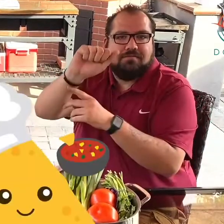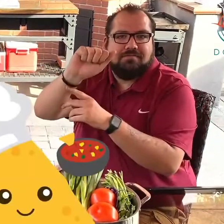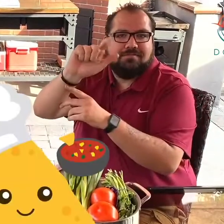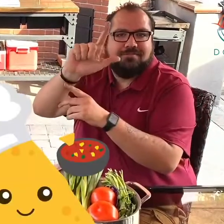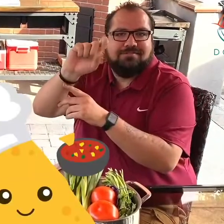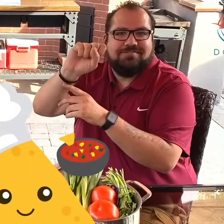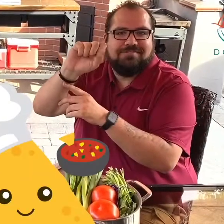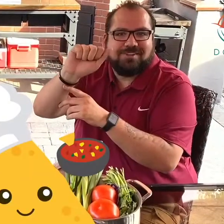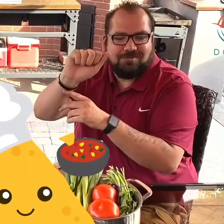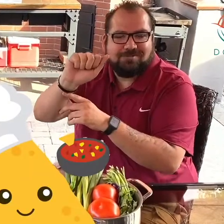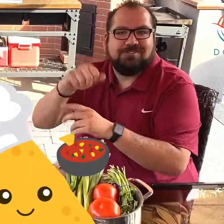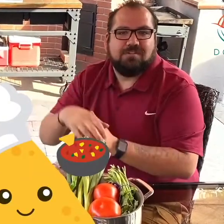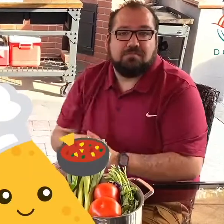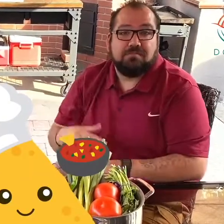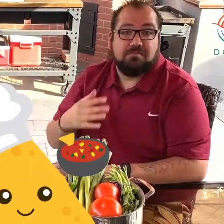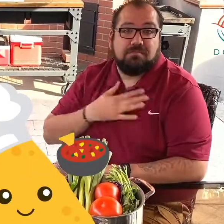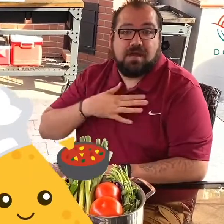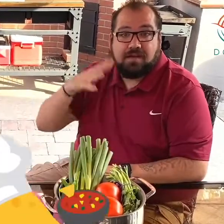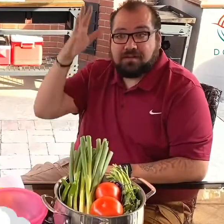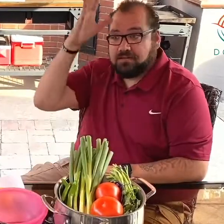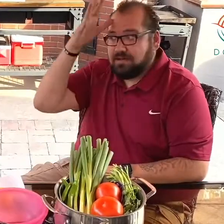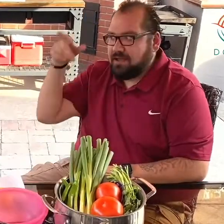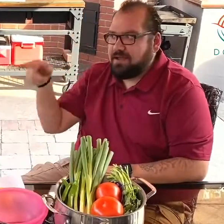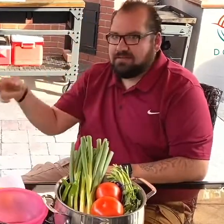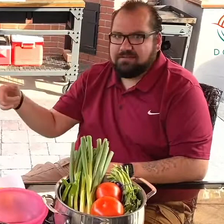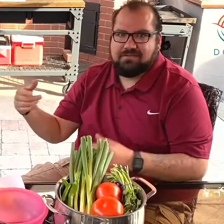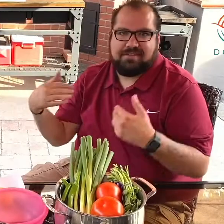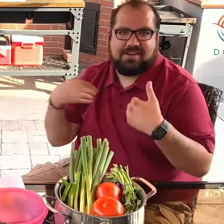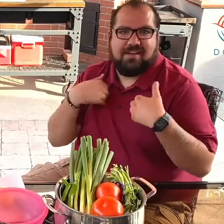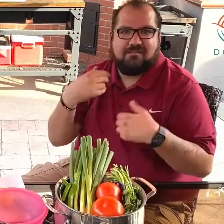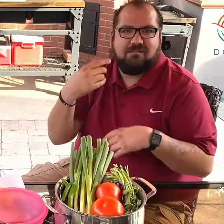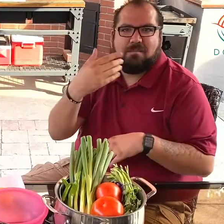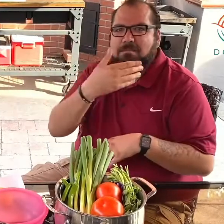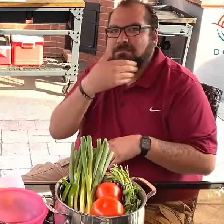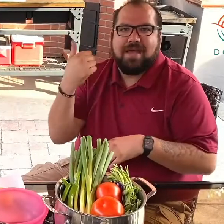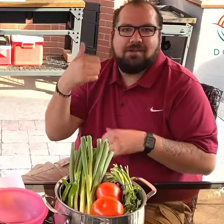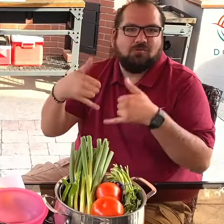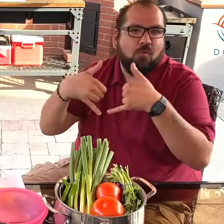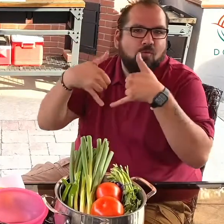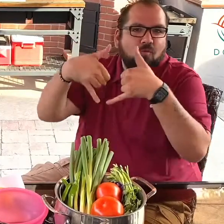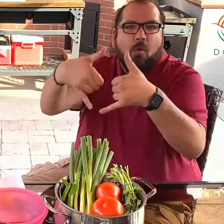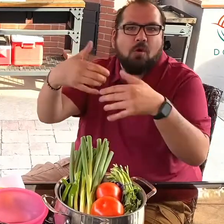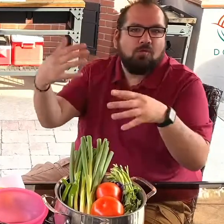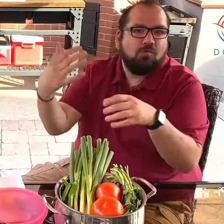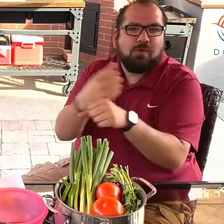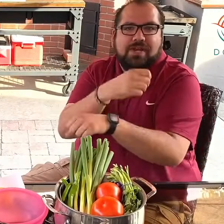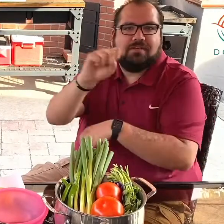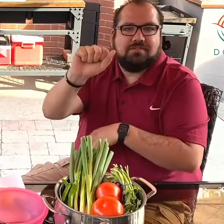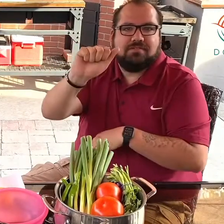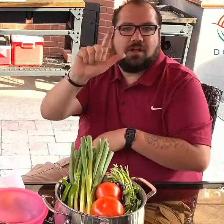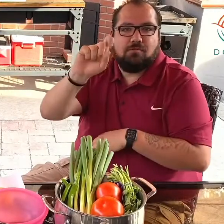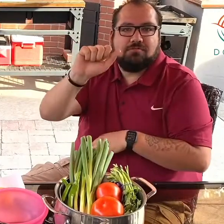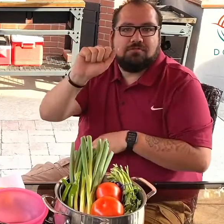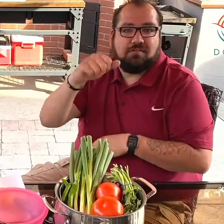about salsa. My father has the best award-winning salsa, and I have the proof.